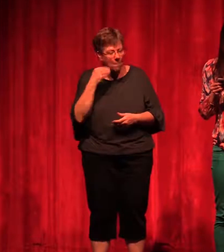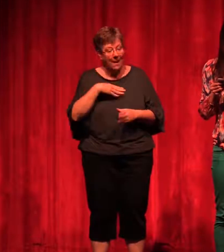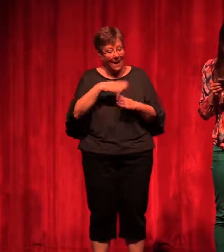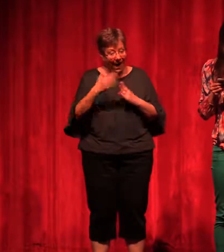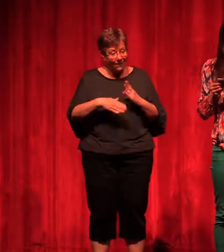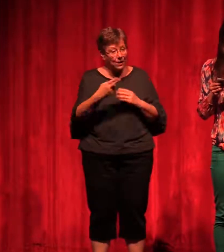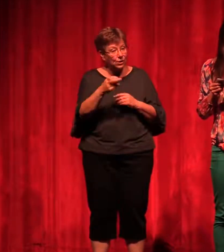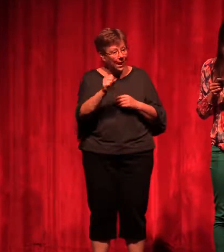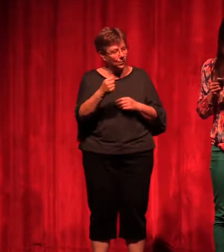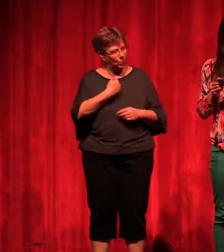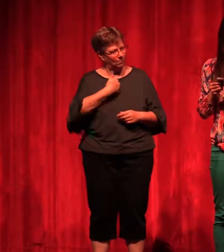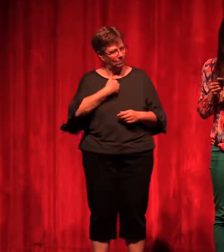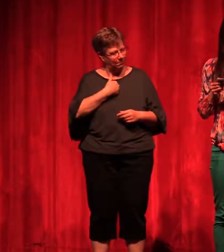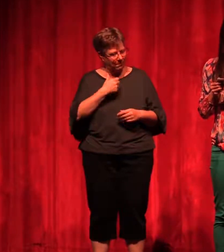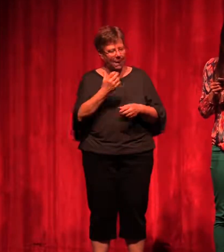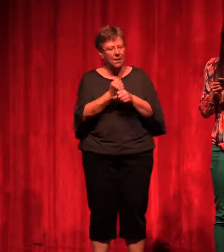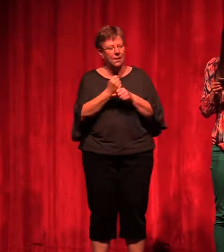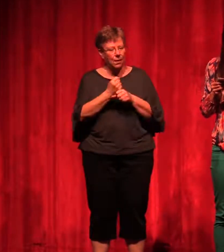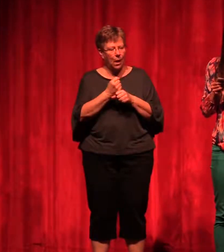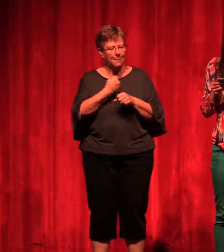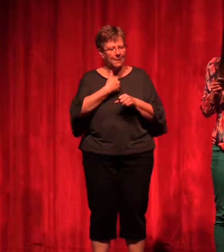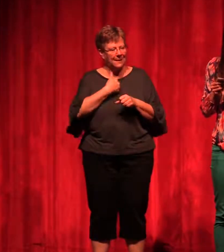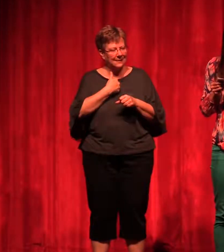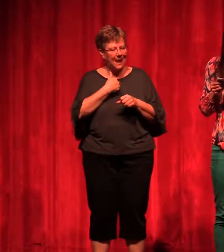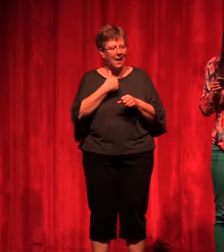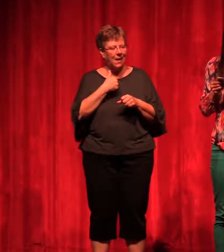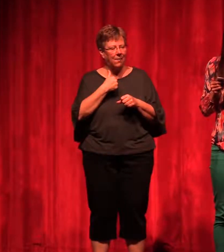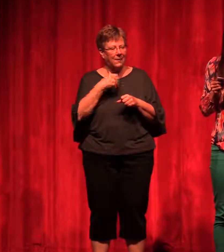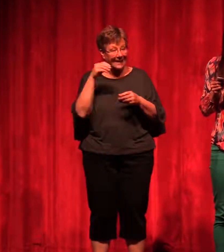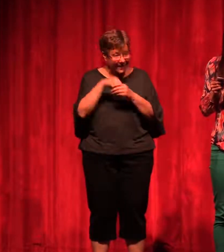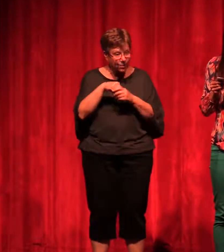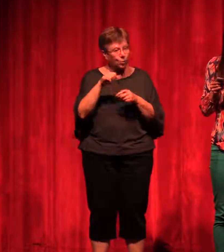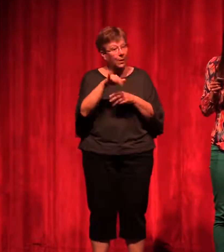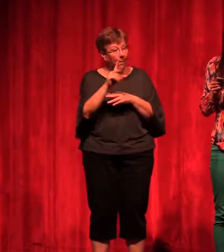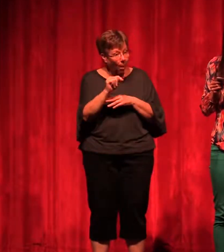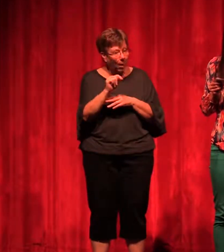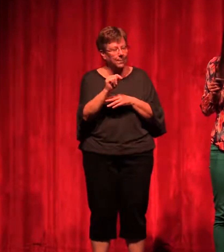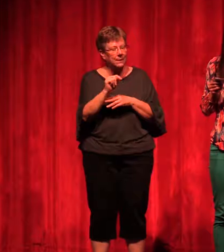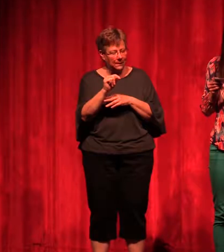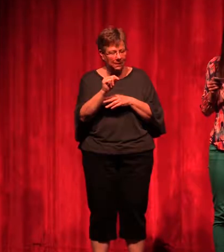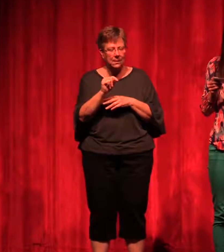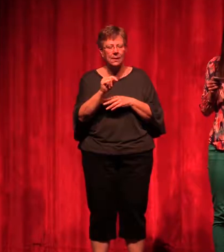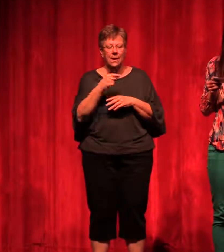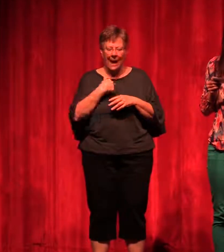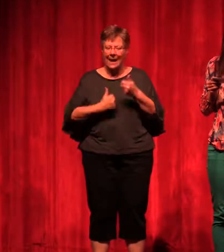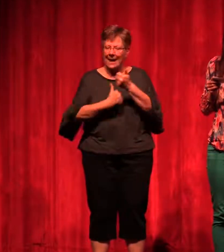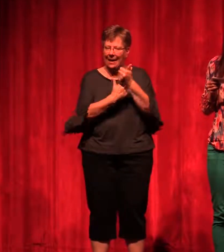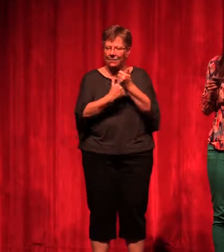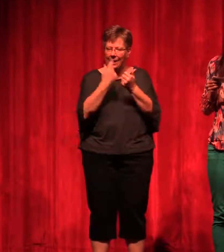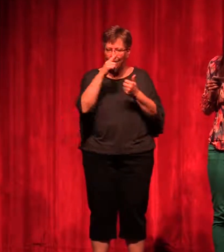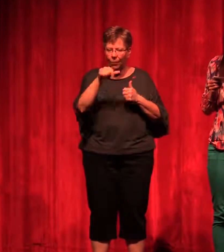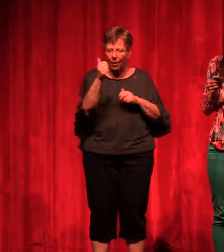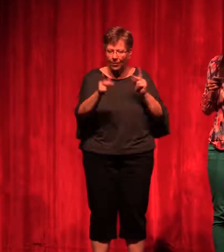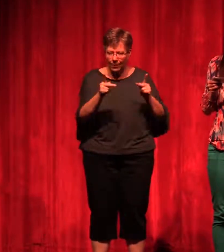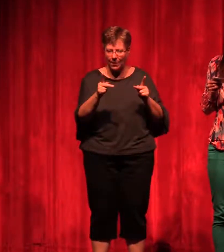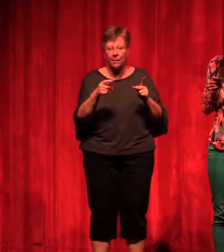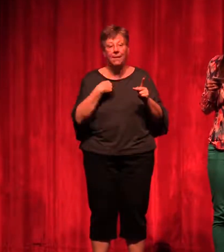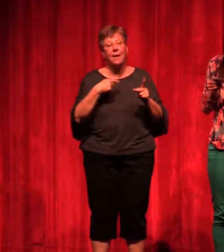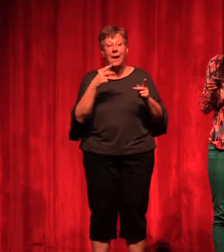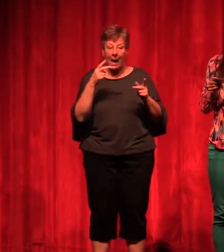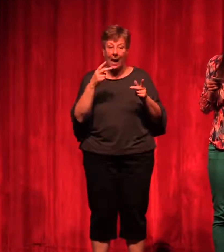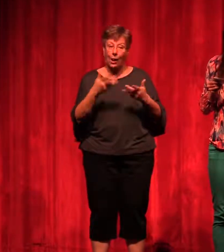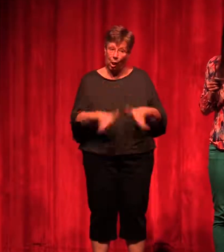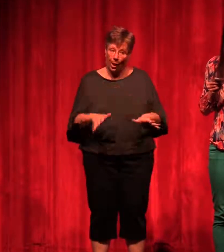school on my own, got myself out of homelessness, put myself on the line advocating for others, and lost my job over